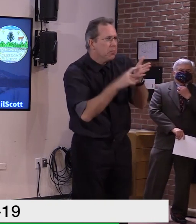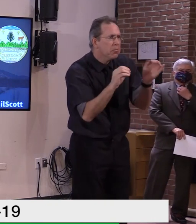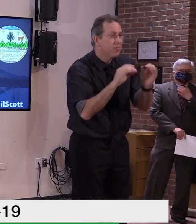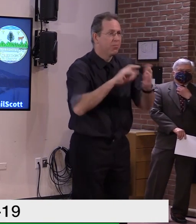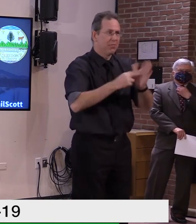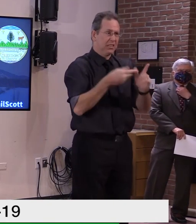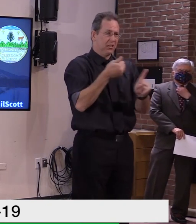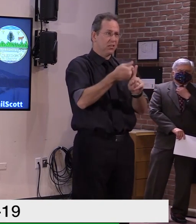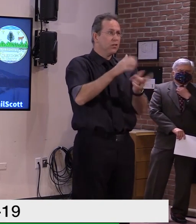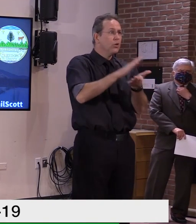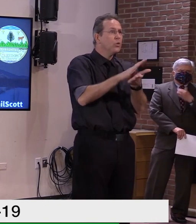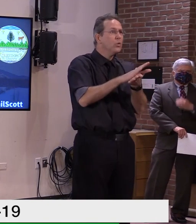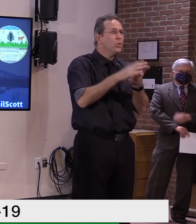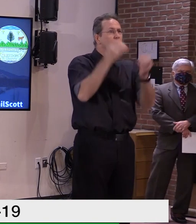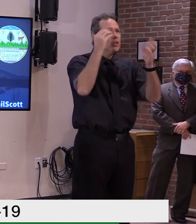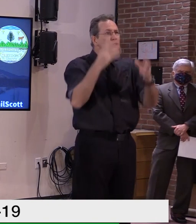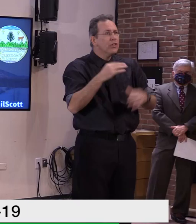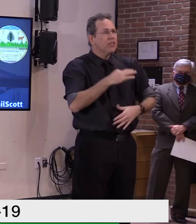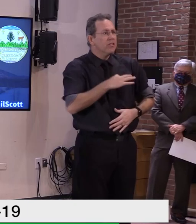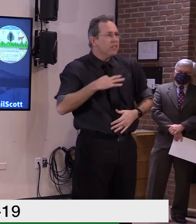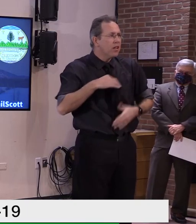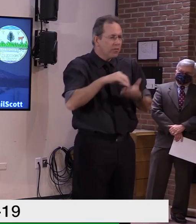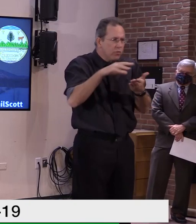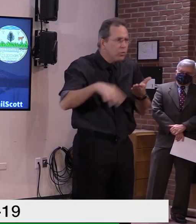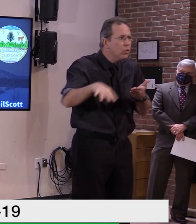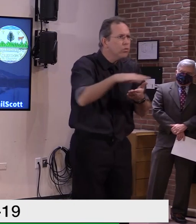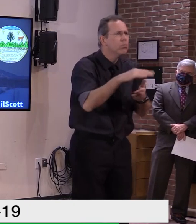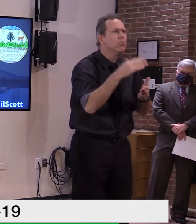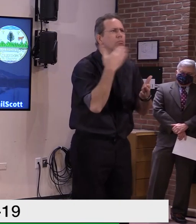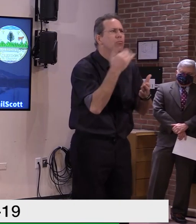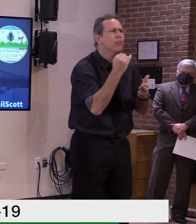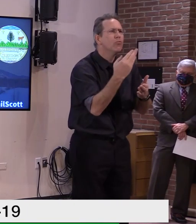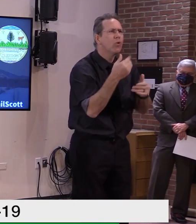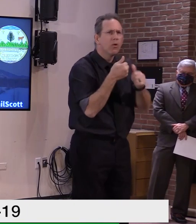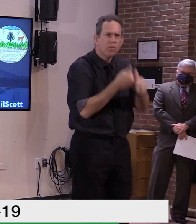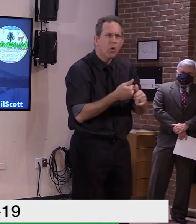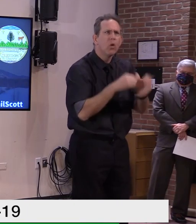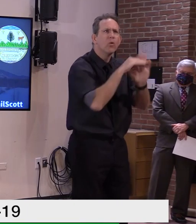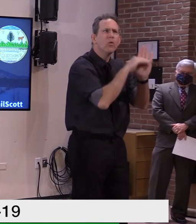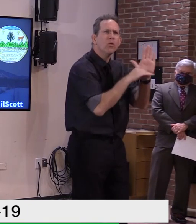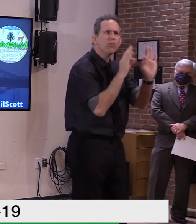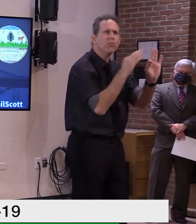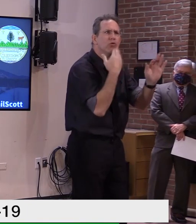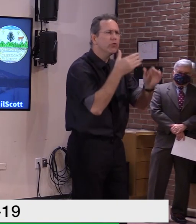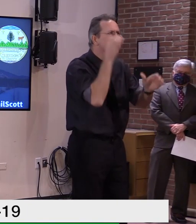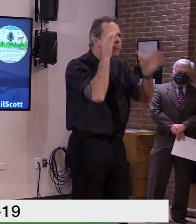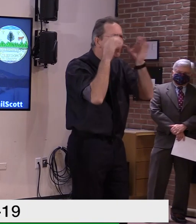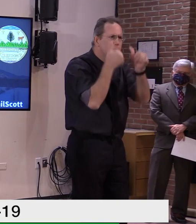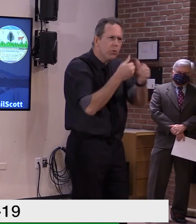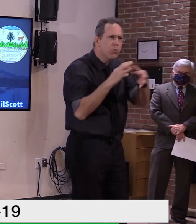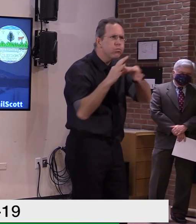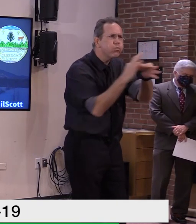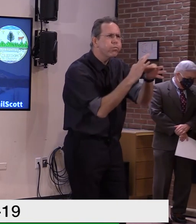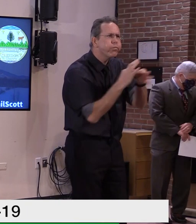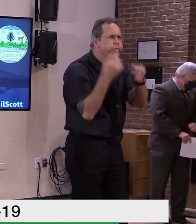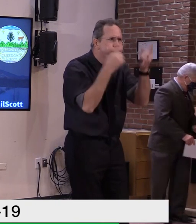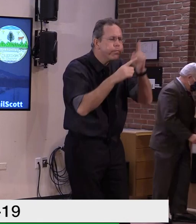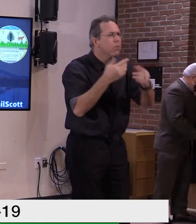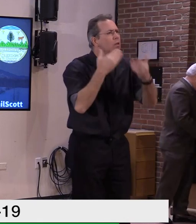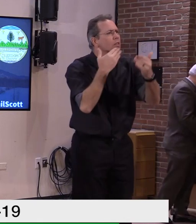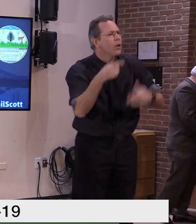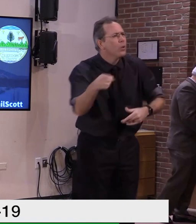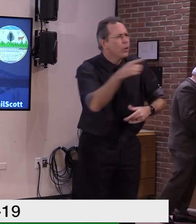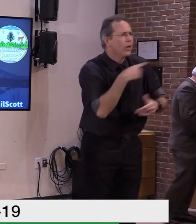school environment. I want to thank you for your efforts. It's made a huge impact for our kids, and we're so